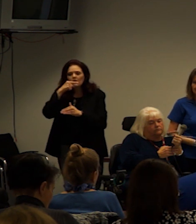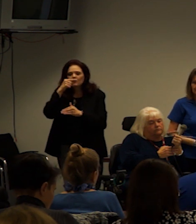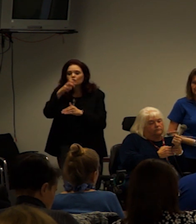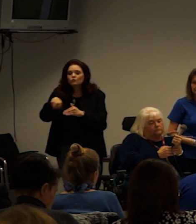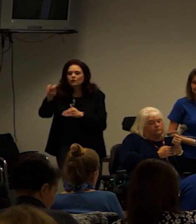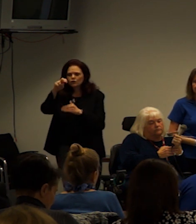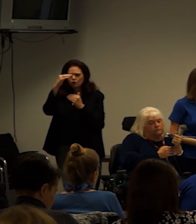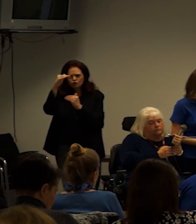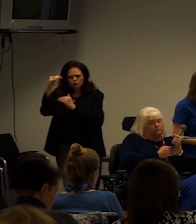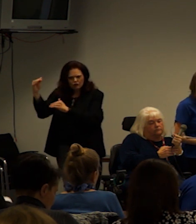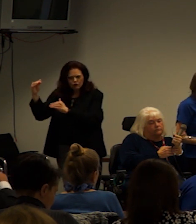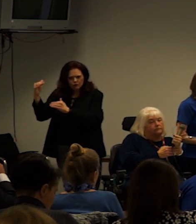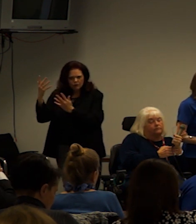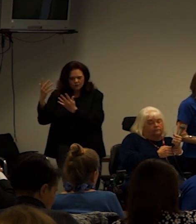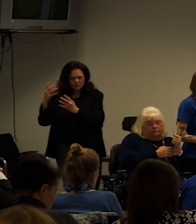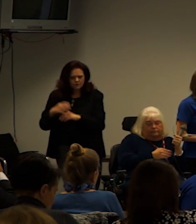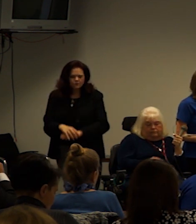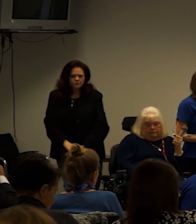are, if any.